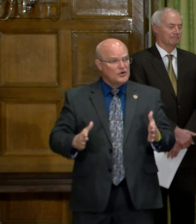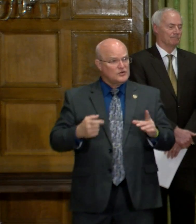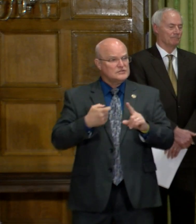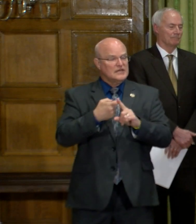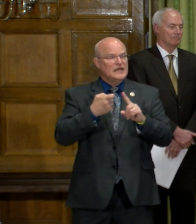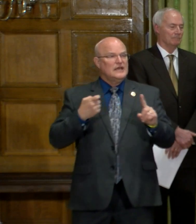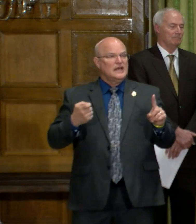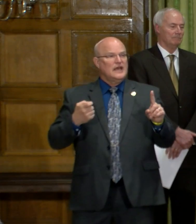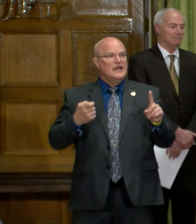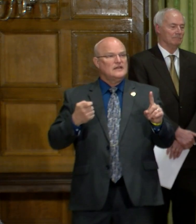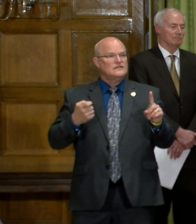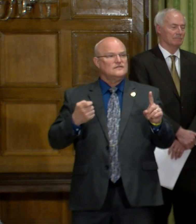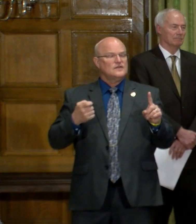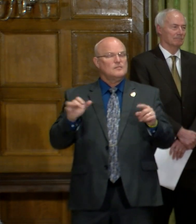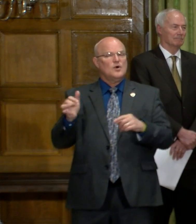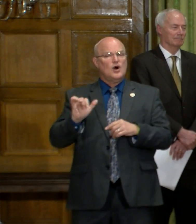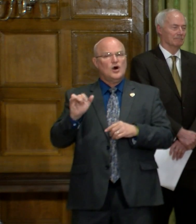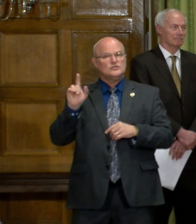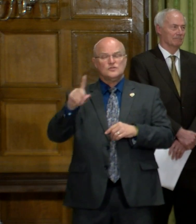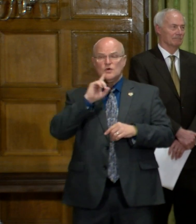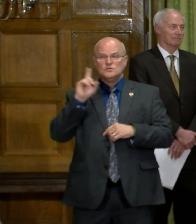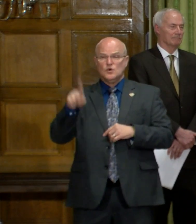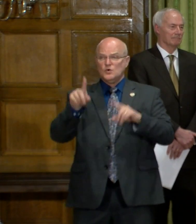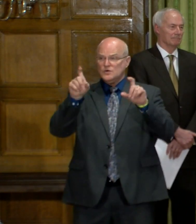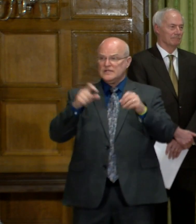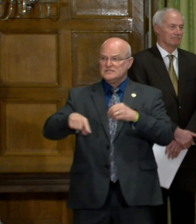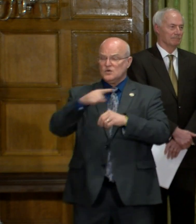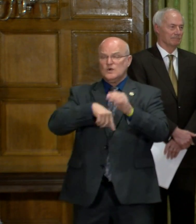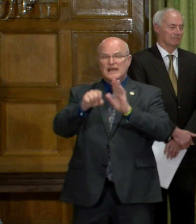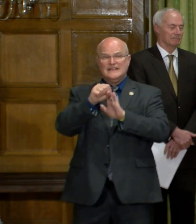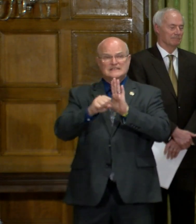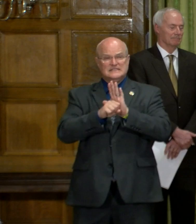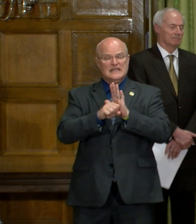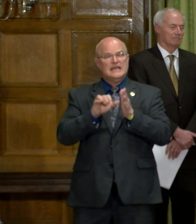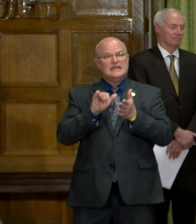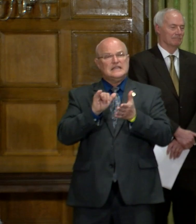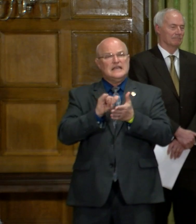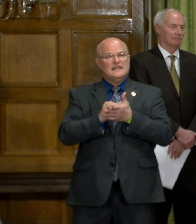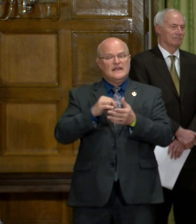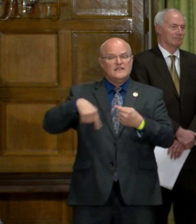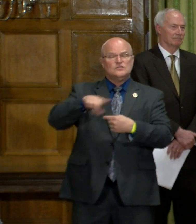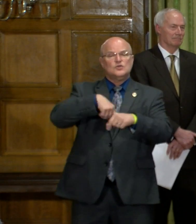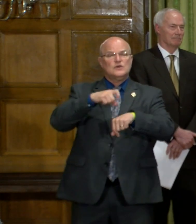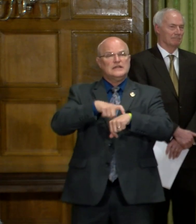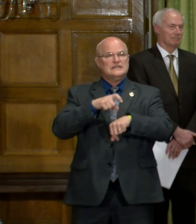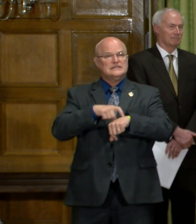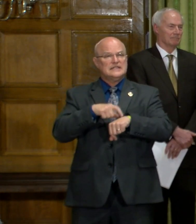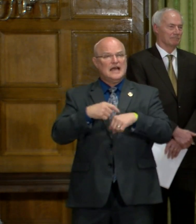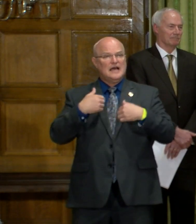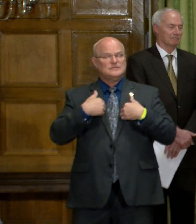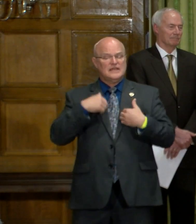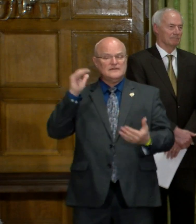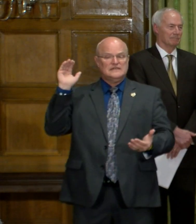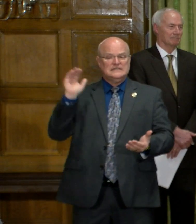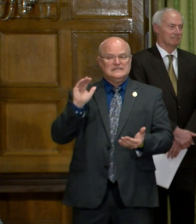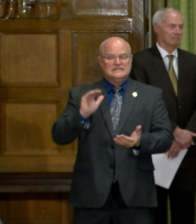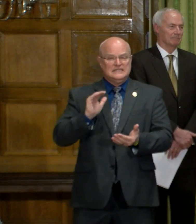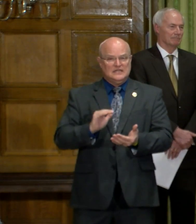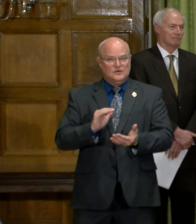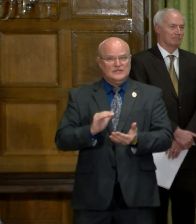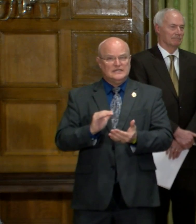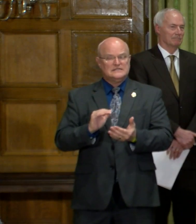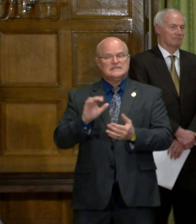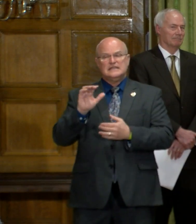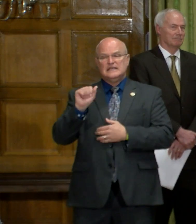from also those ordering tests around the state is that those turnaround times have decreased.